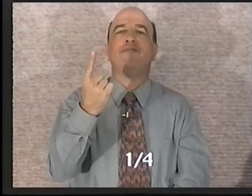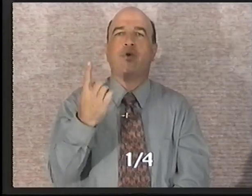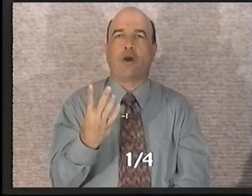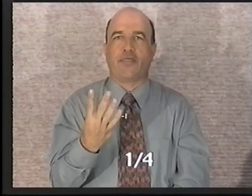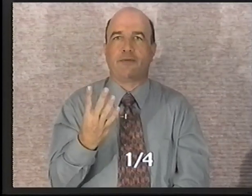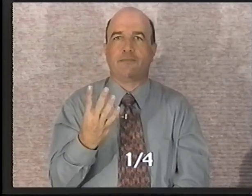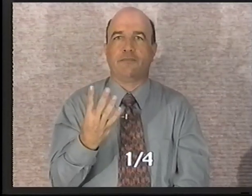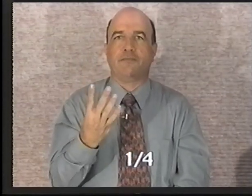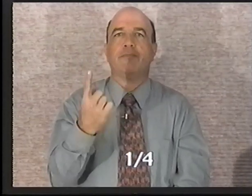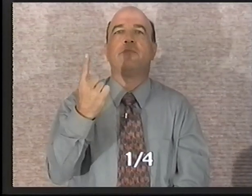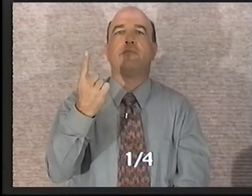1/4,